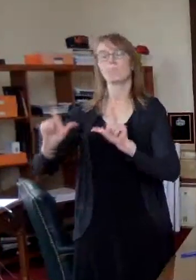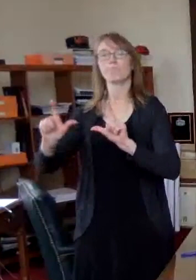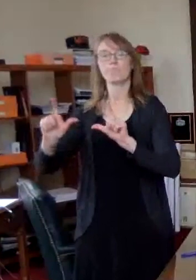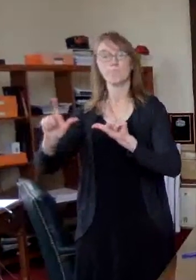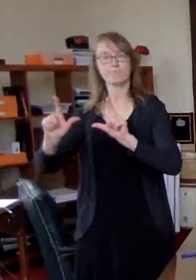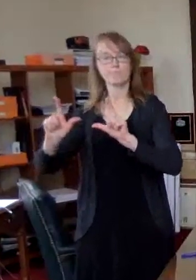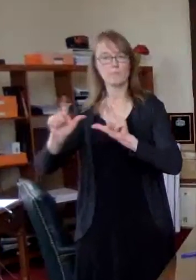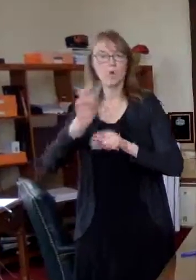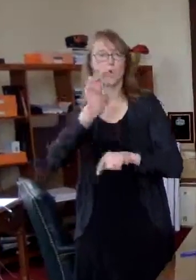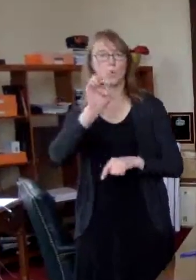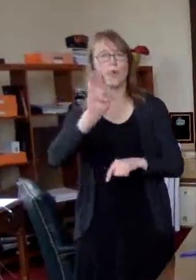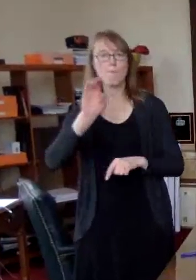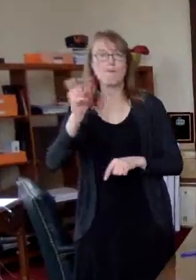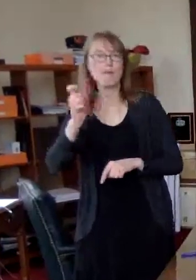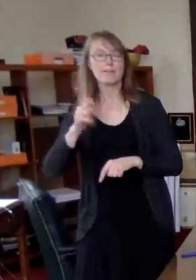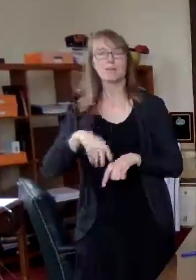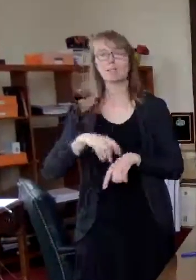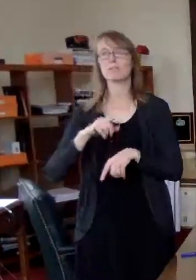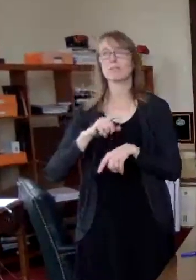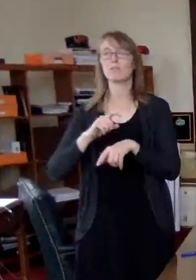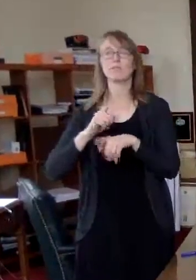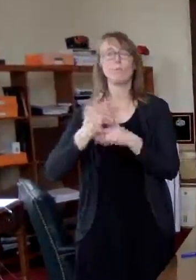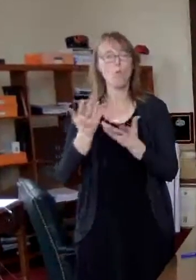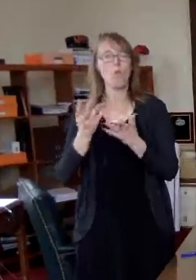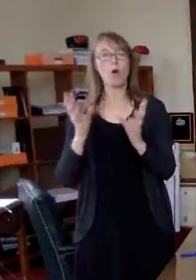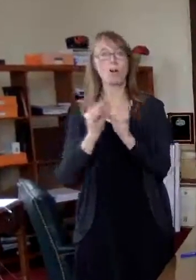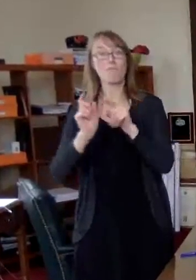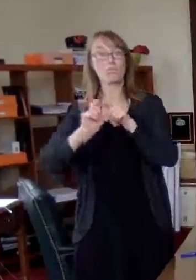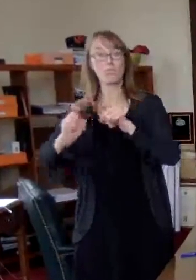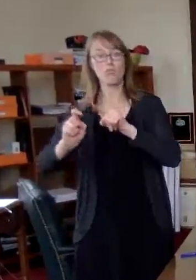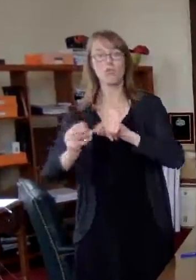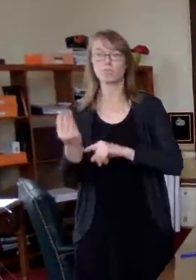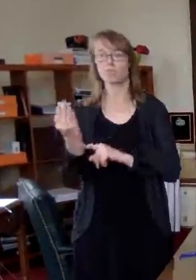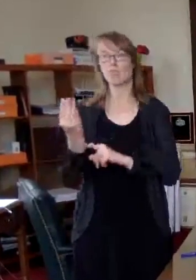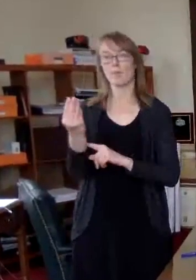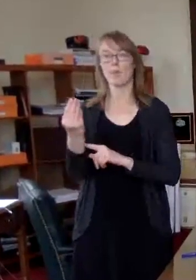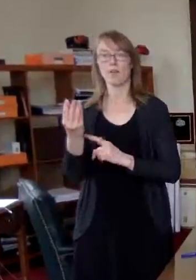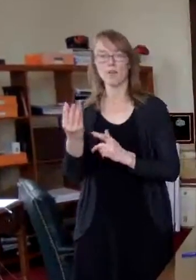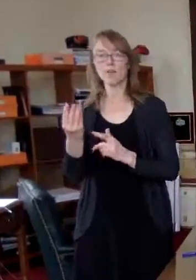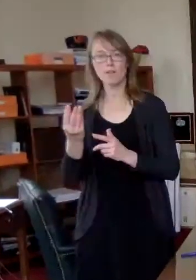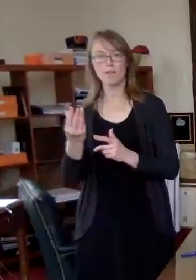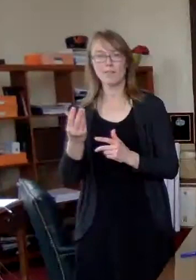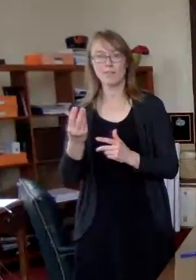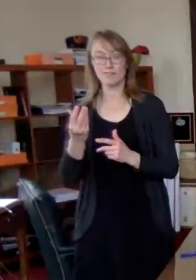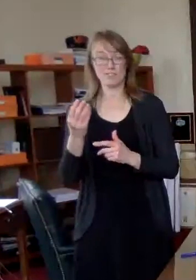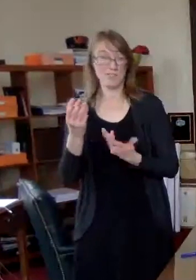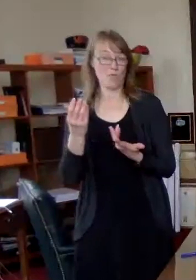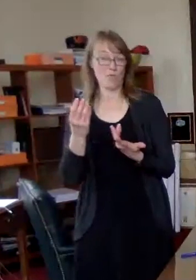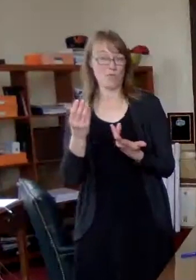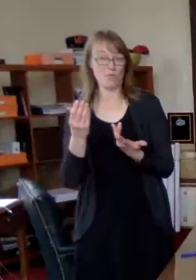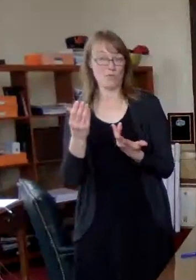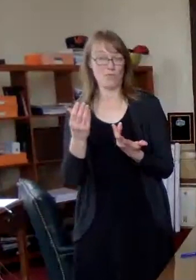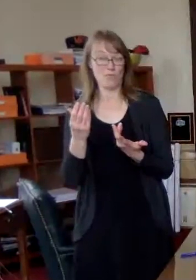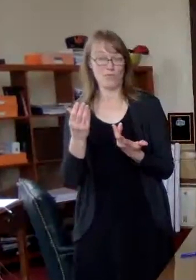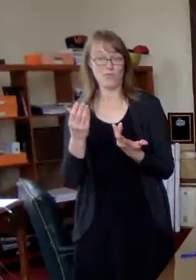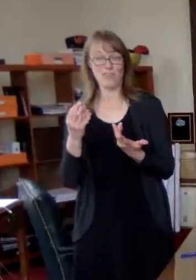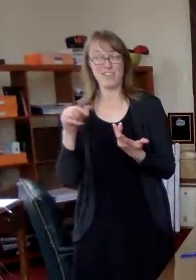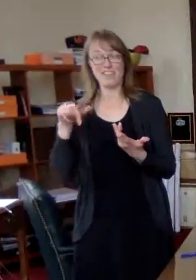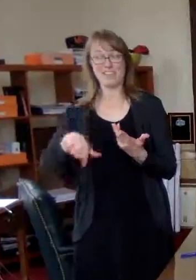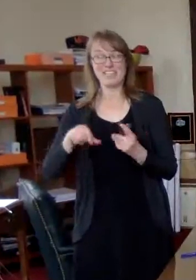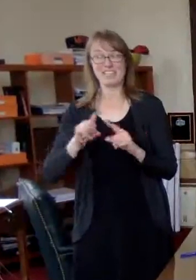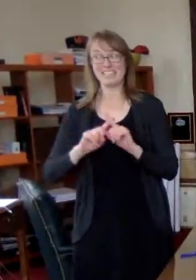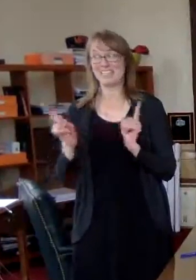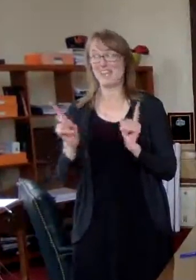WebEx or through conference calling, have a lot of that. So it is unusual for me to be in the office all day, every day. So that has